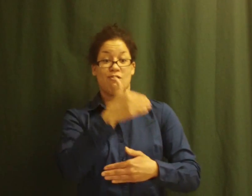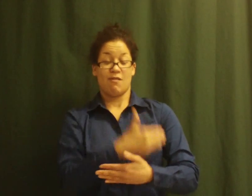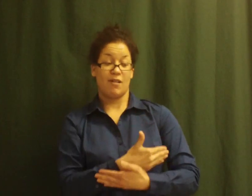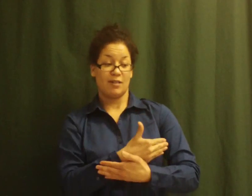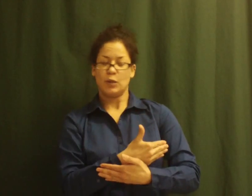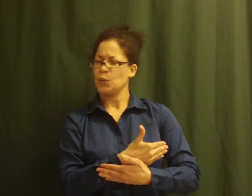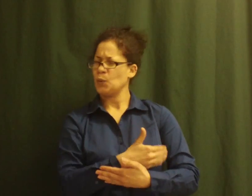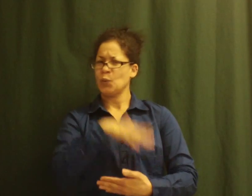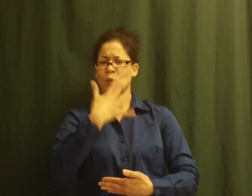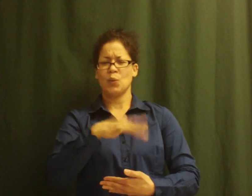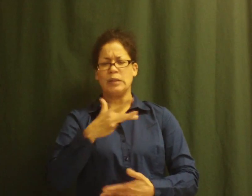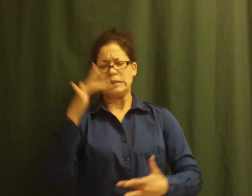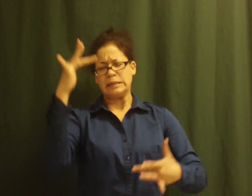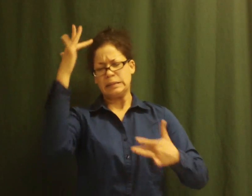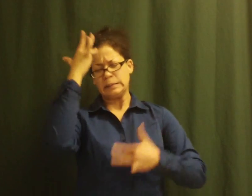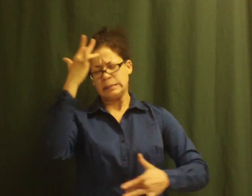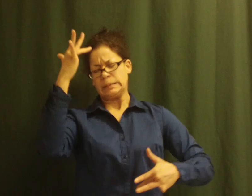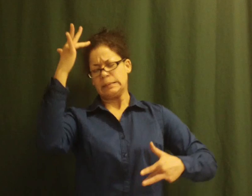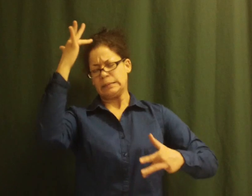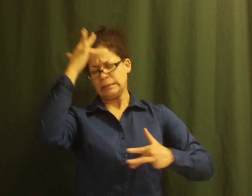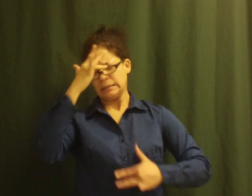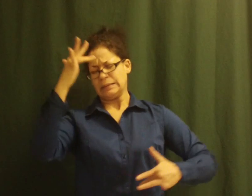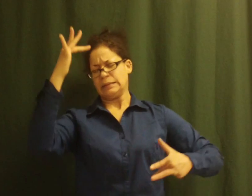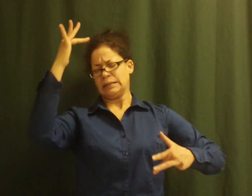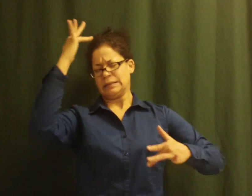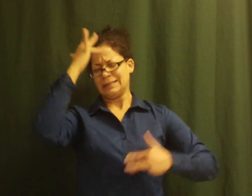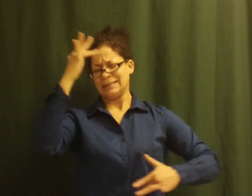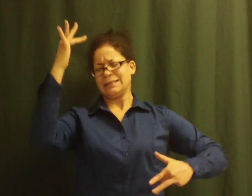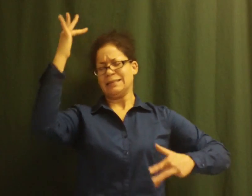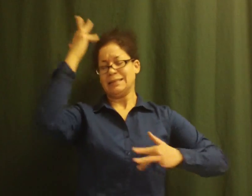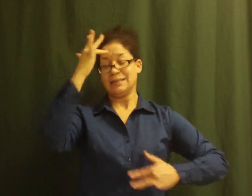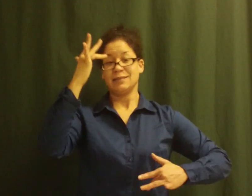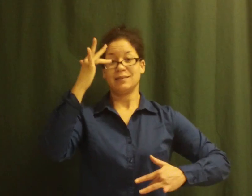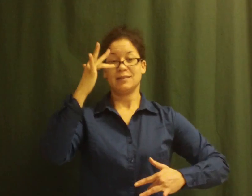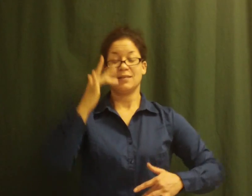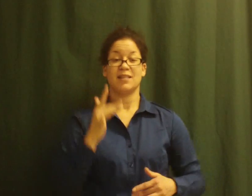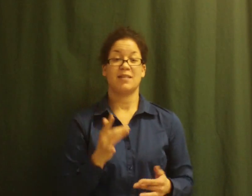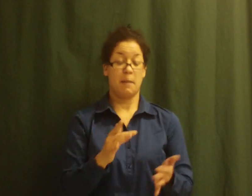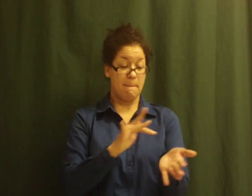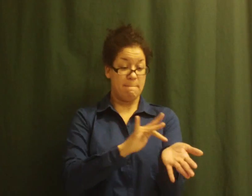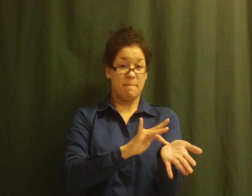condition that requires expensive medicine.